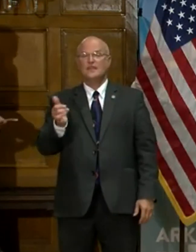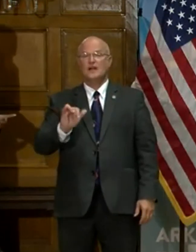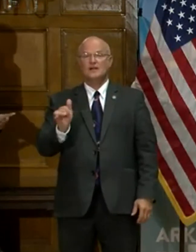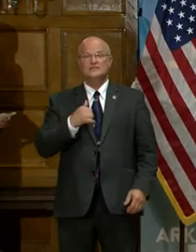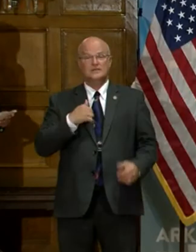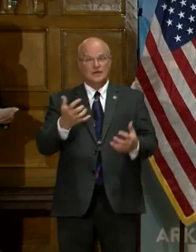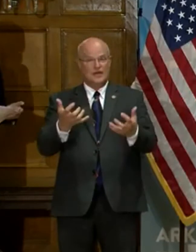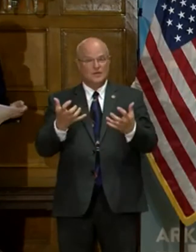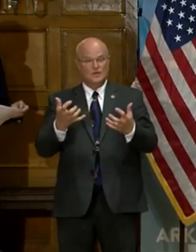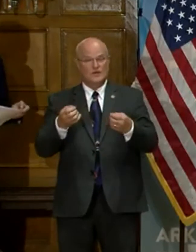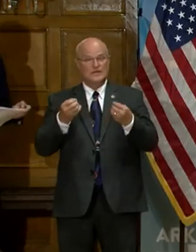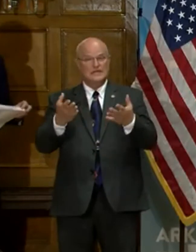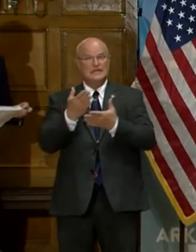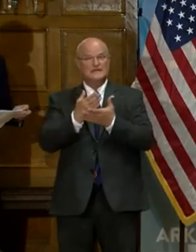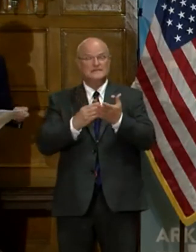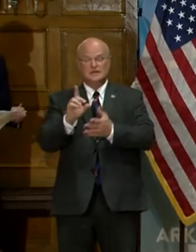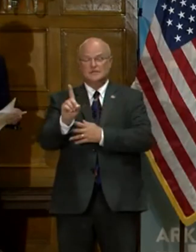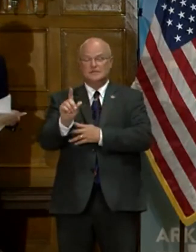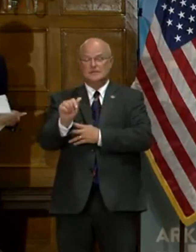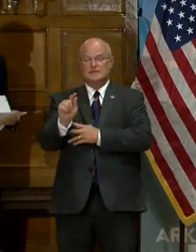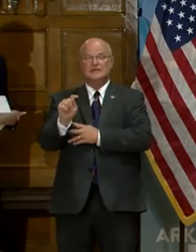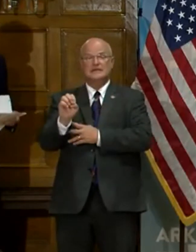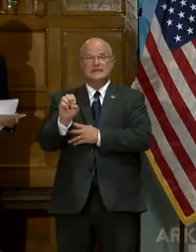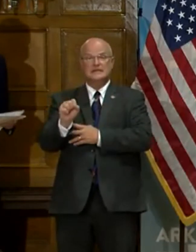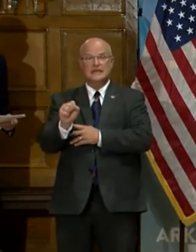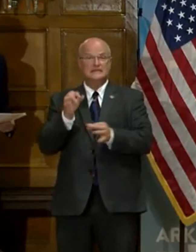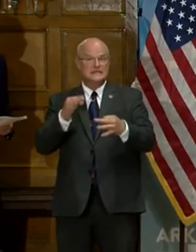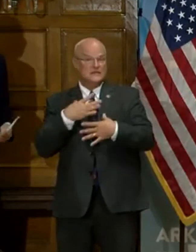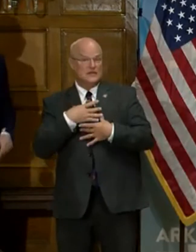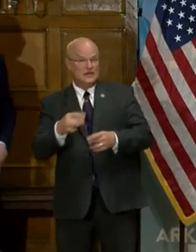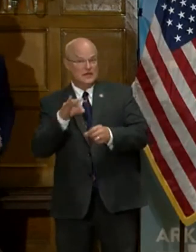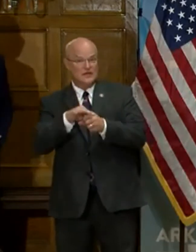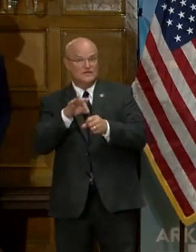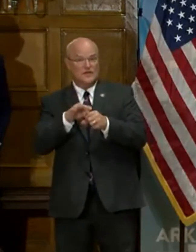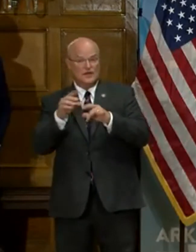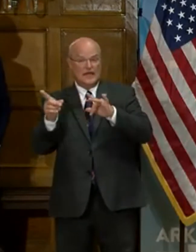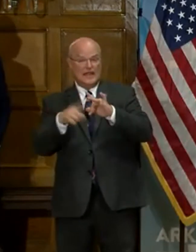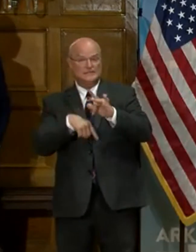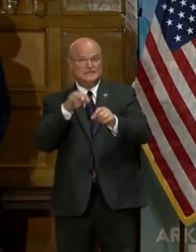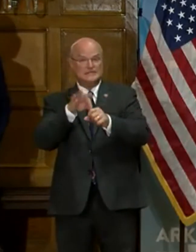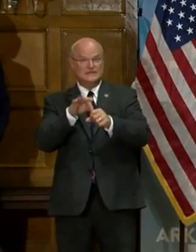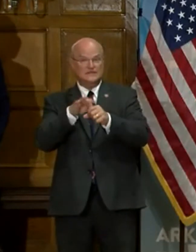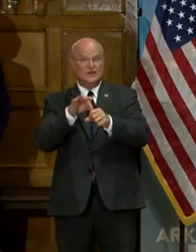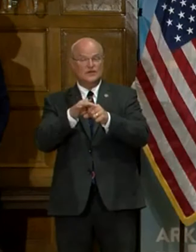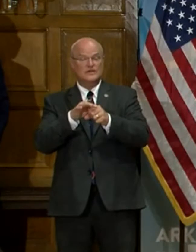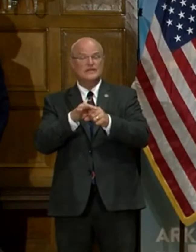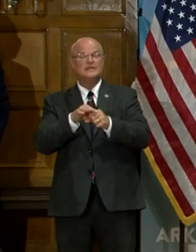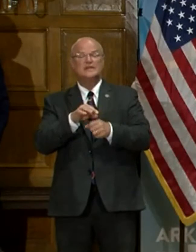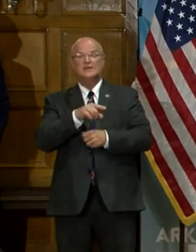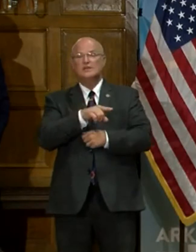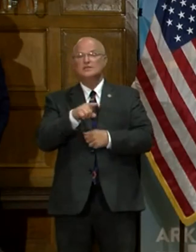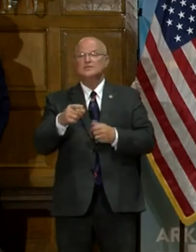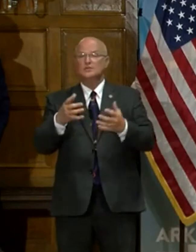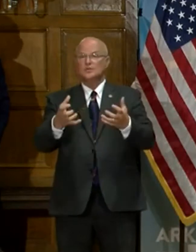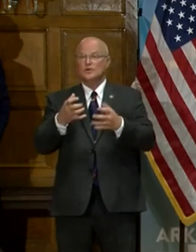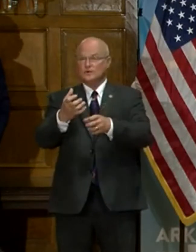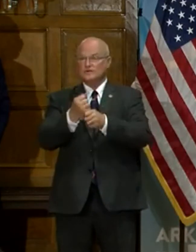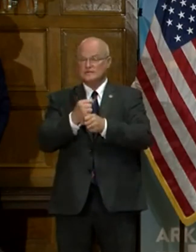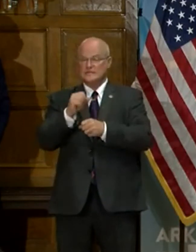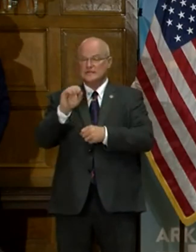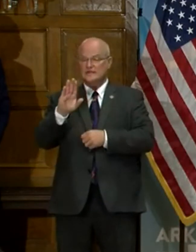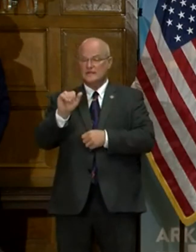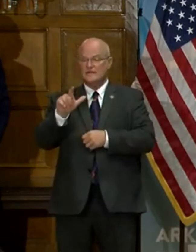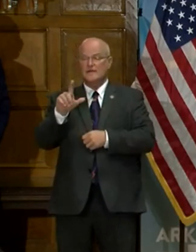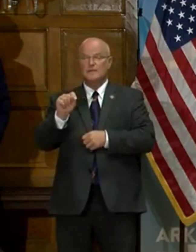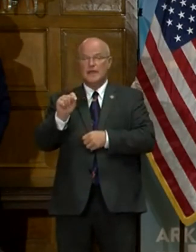Also want to just give some dates on if you are interested in voting absentee. If you wish to receive a ballot